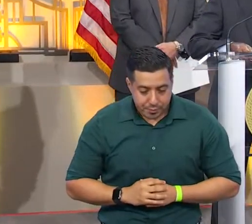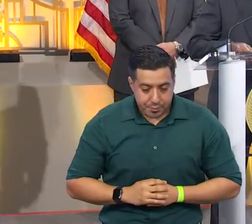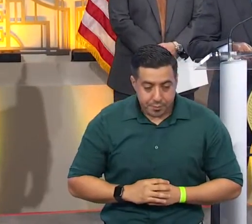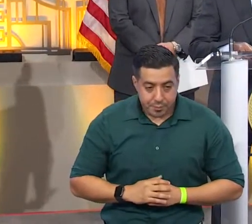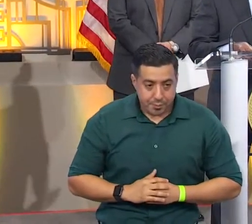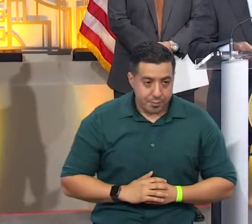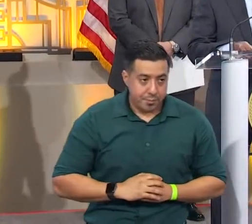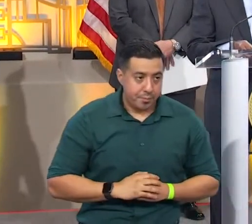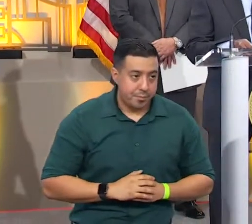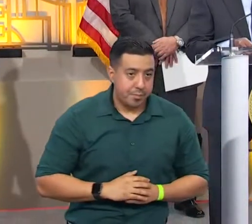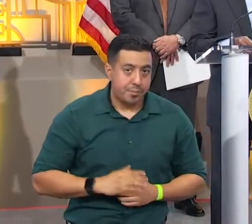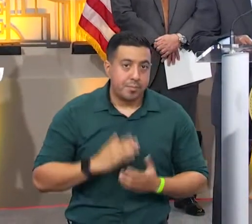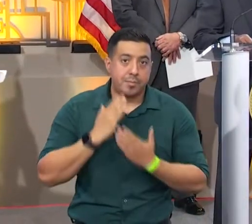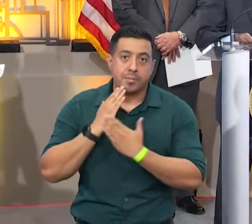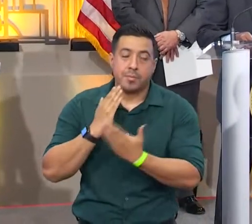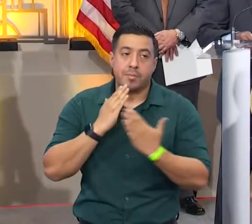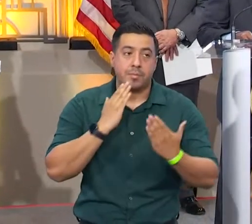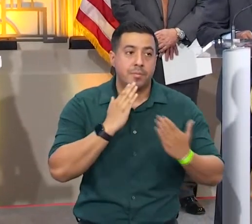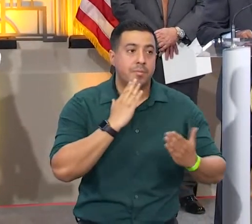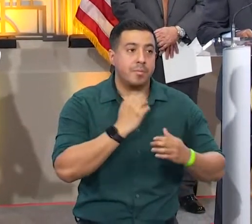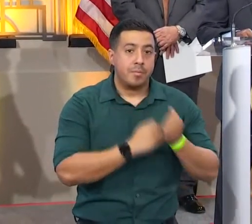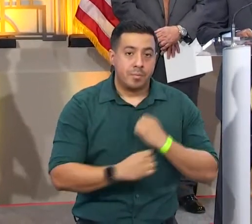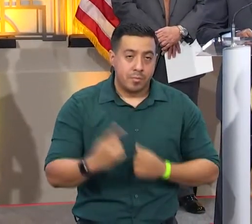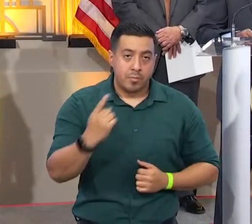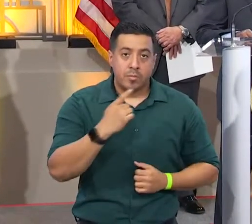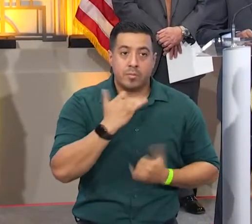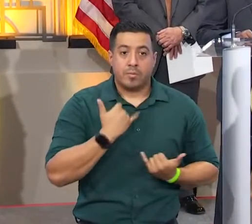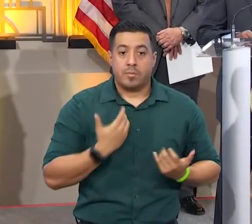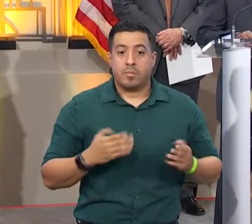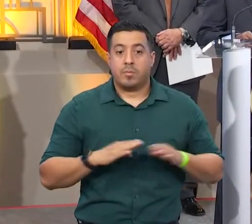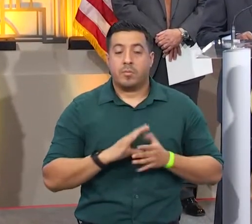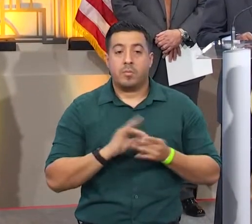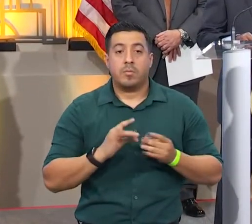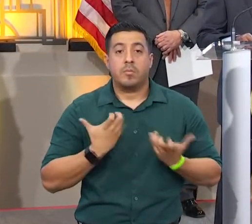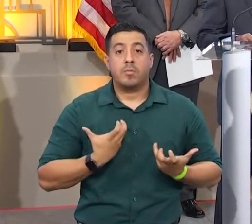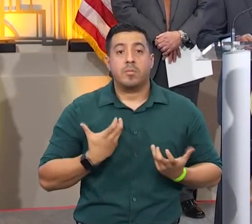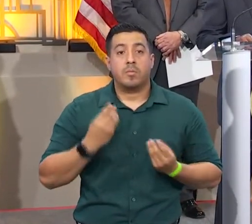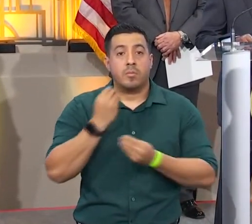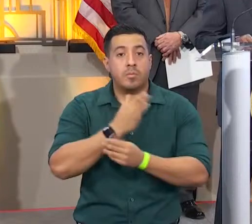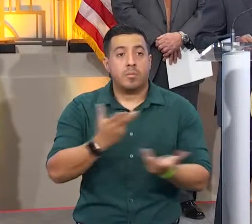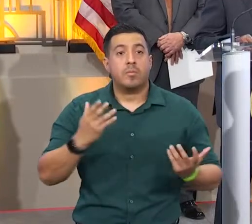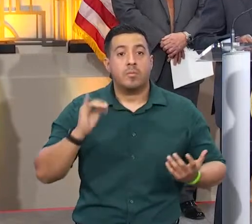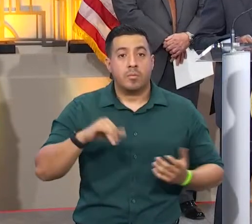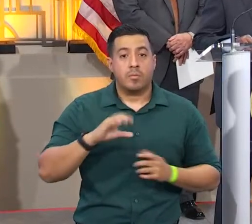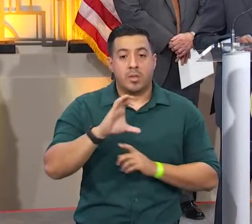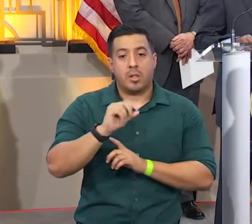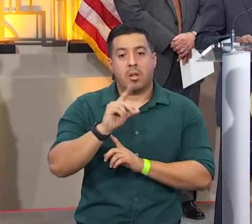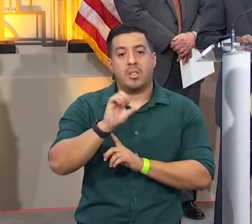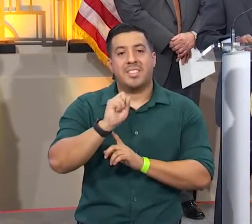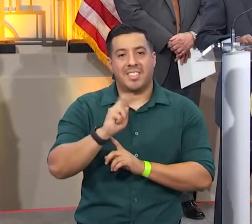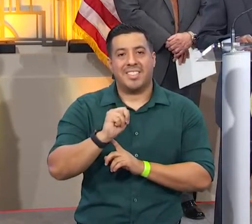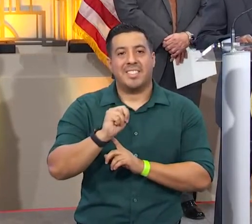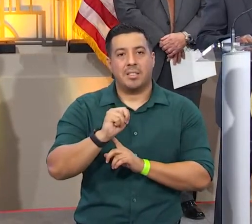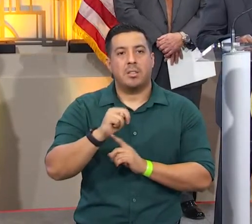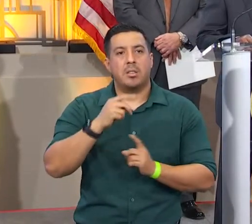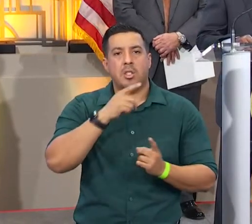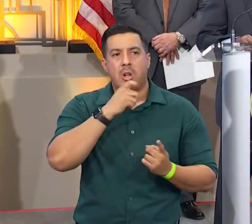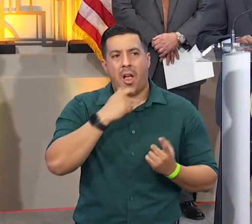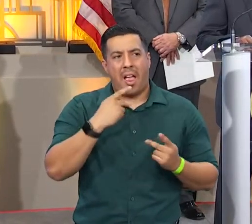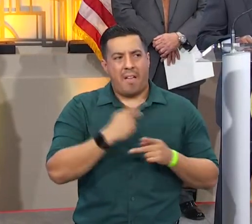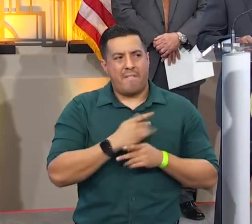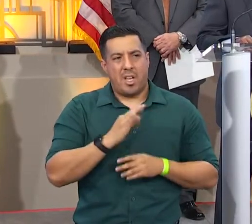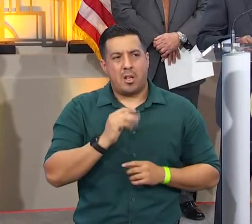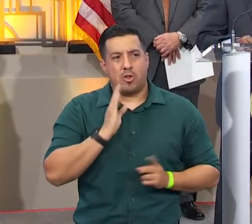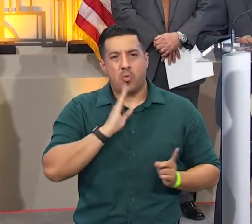Look, thank you to all of you. As I close, I certainly want to acknowledge Councilmember McCullough Cisneros. I kind of figured she